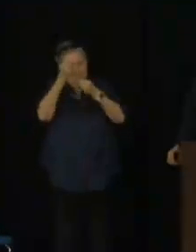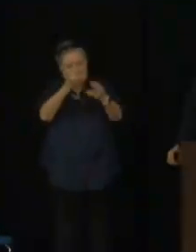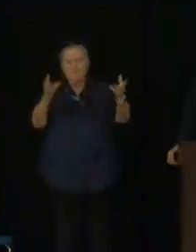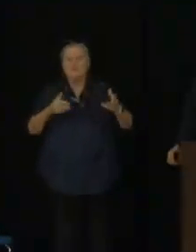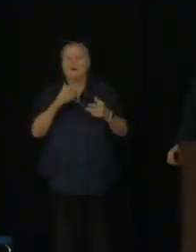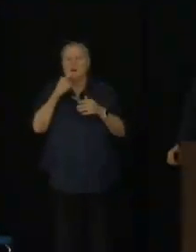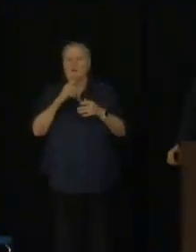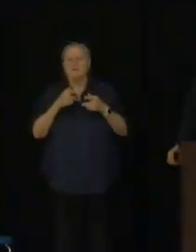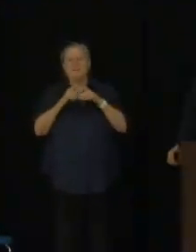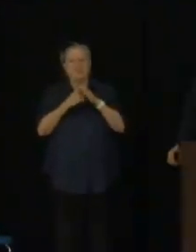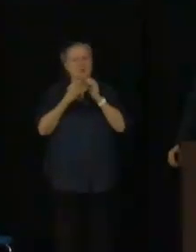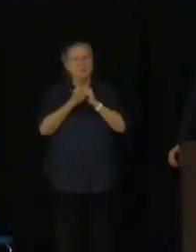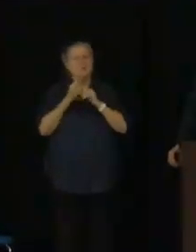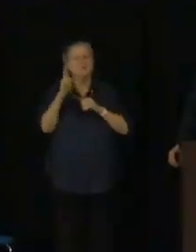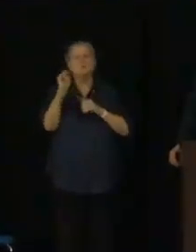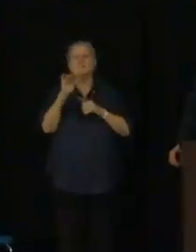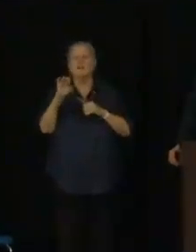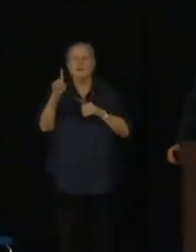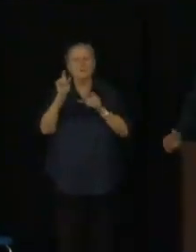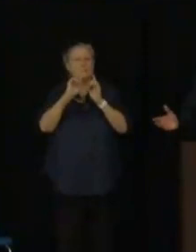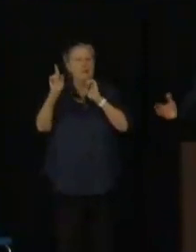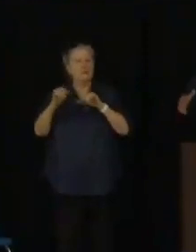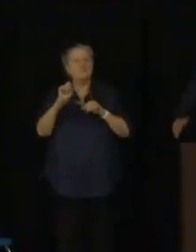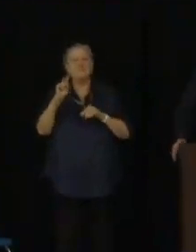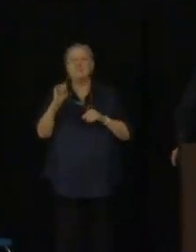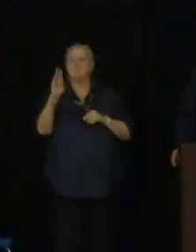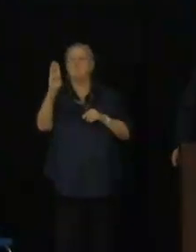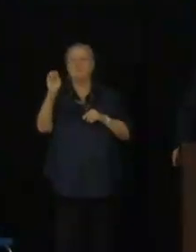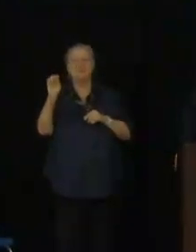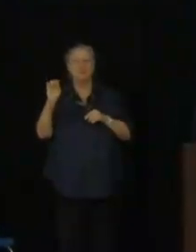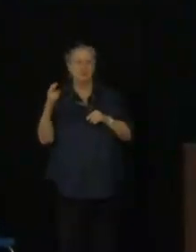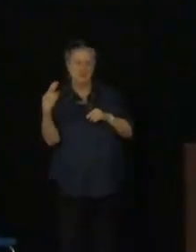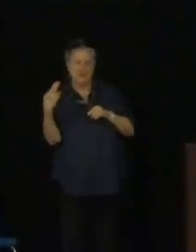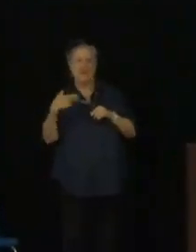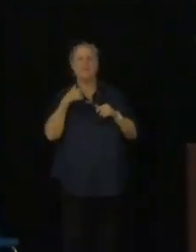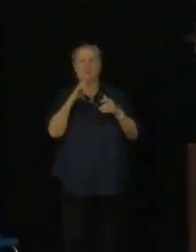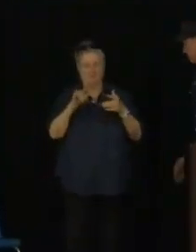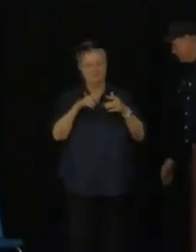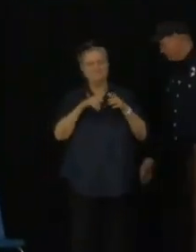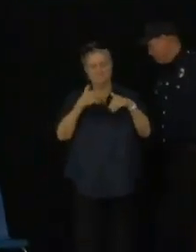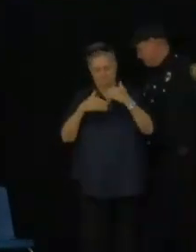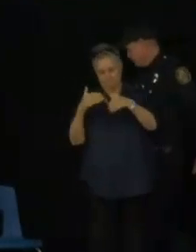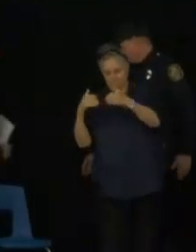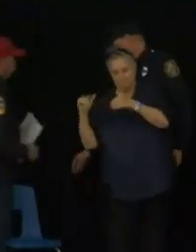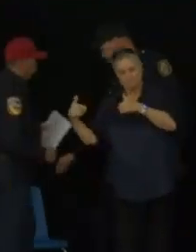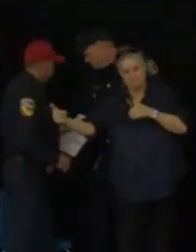Incident Commander out of Unified Command, Steve Beach, and then we'll go straight into the ops briefing.